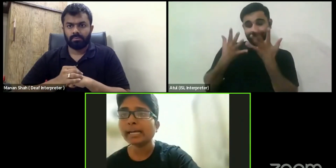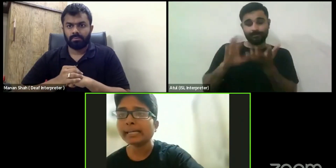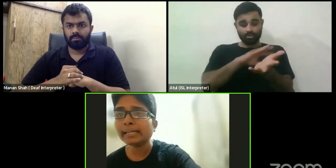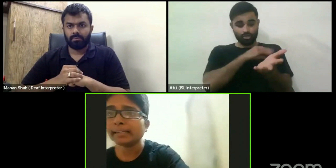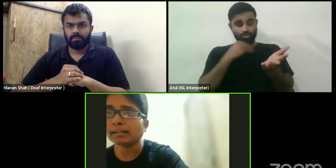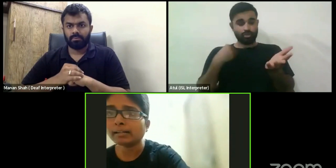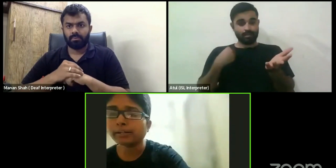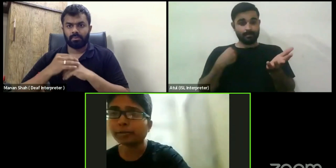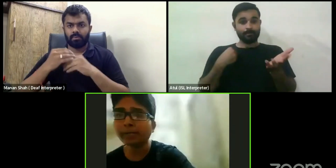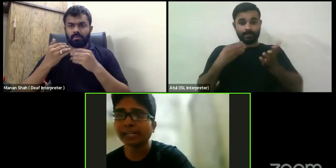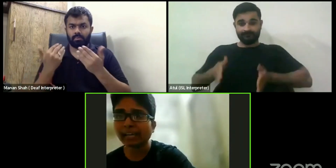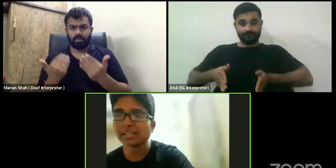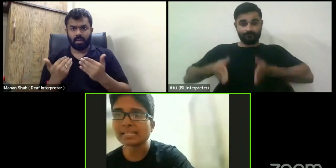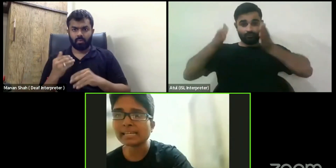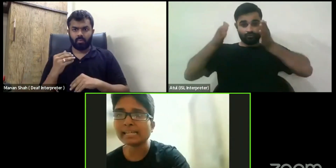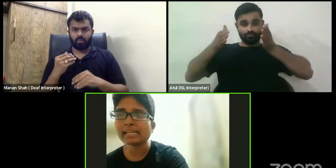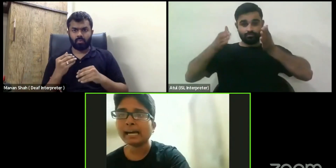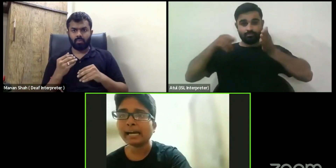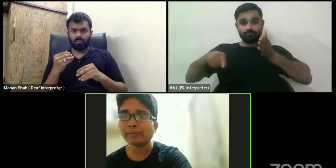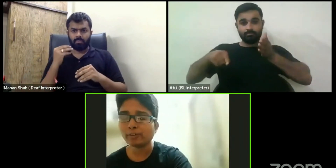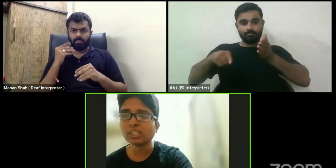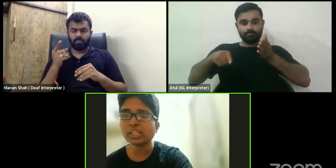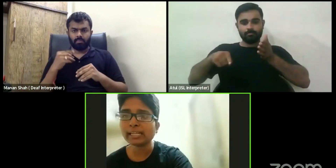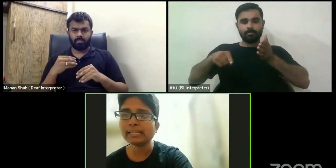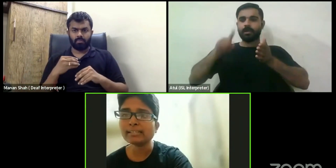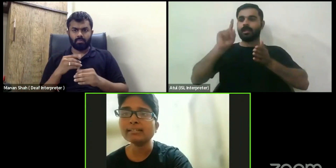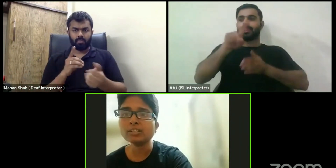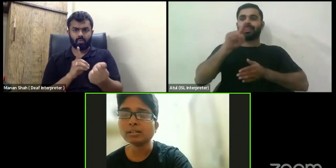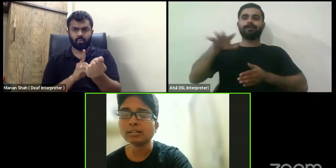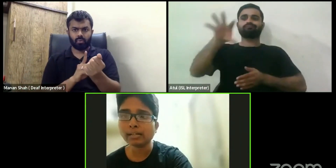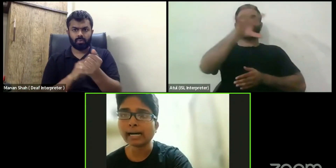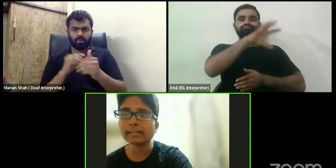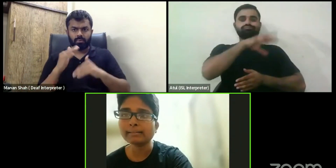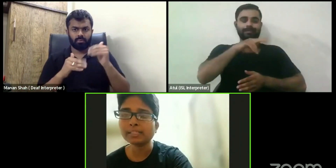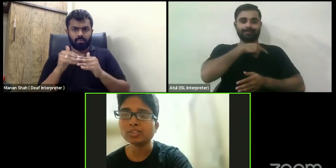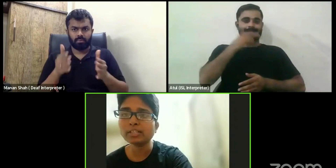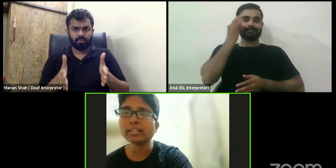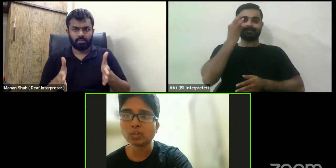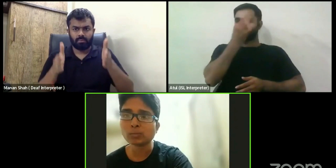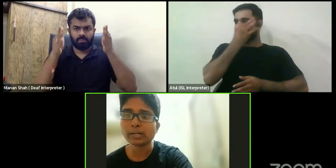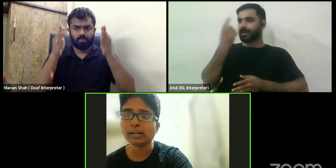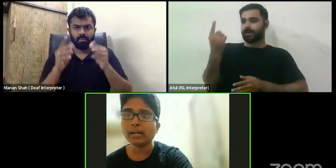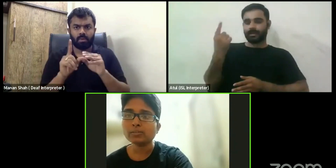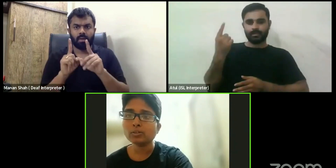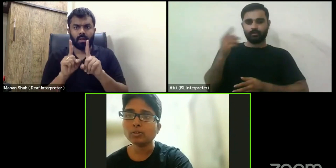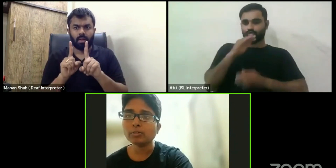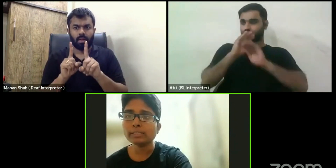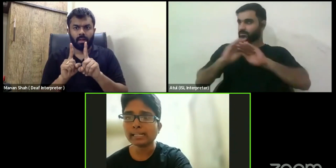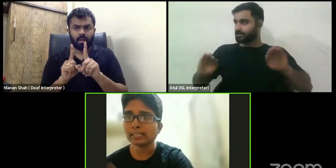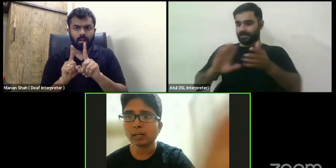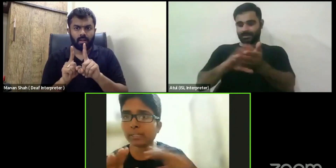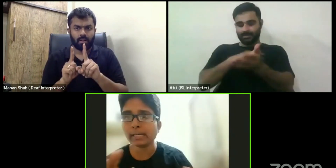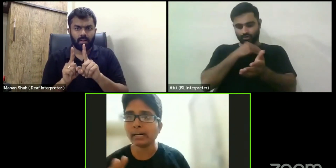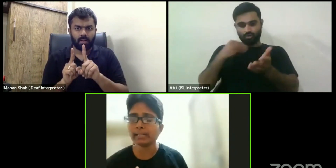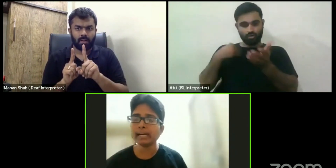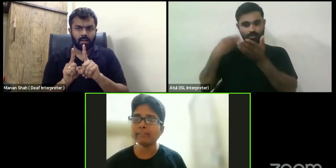hospitals in in 11 states, and for Chennai it is the children's hospital. So that